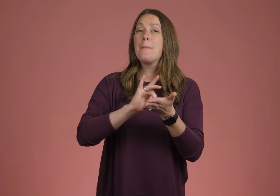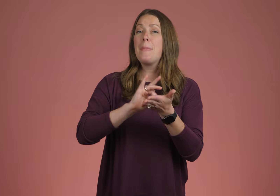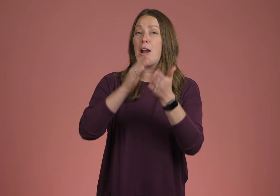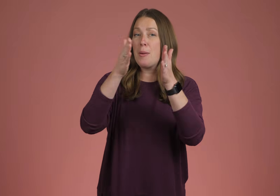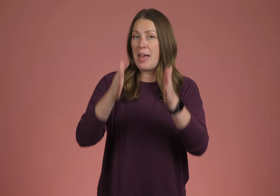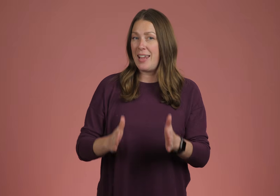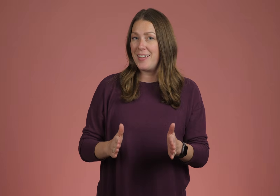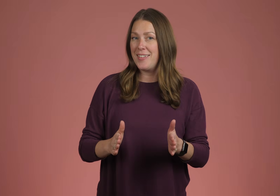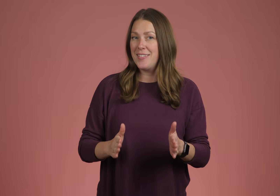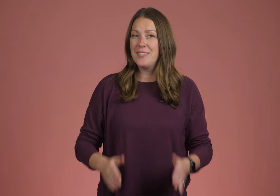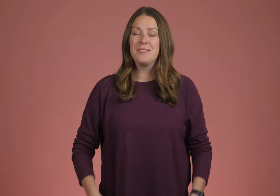Paramedic.